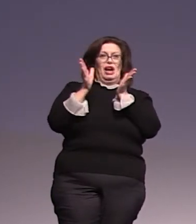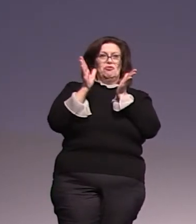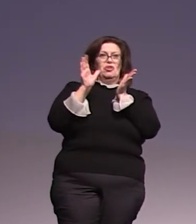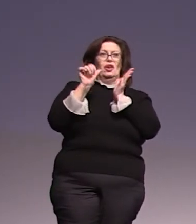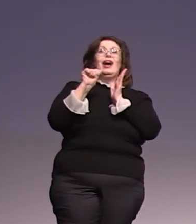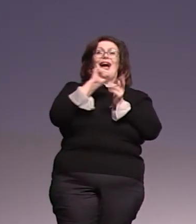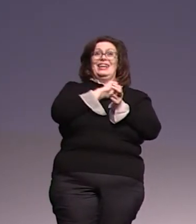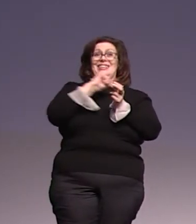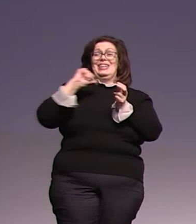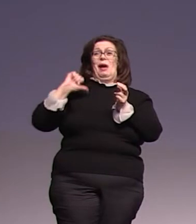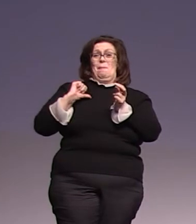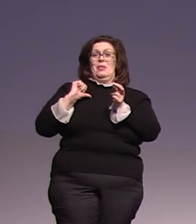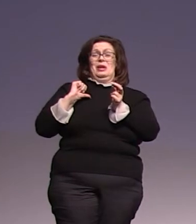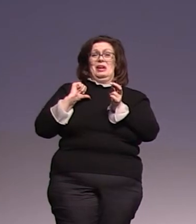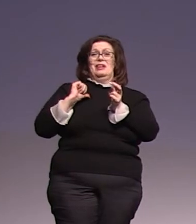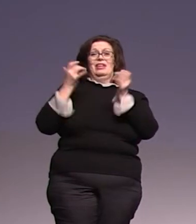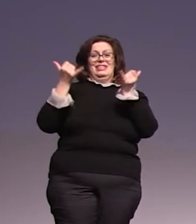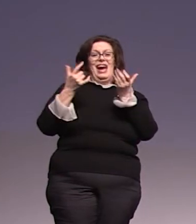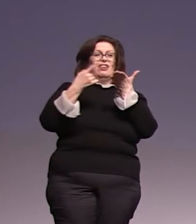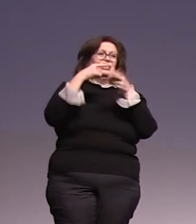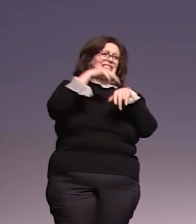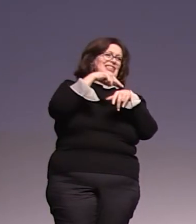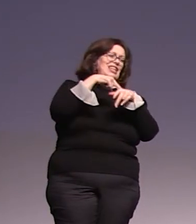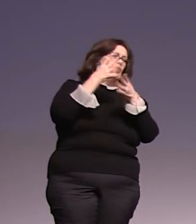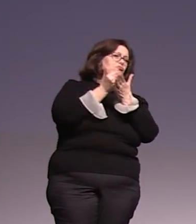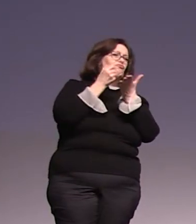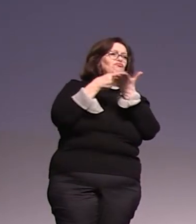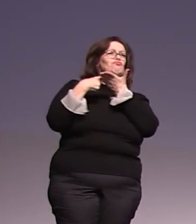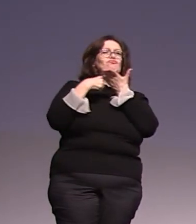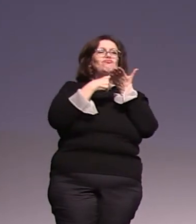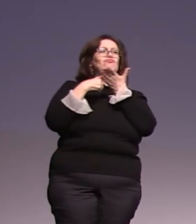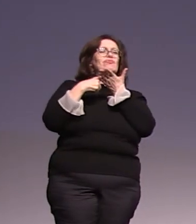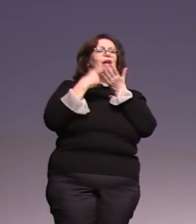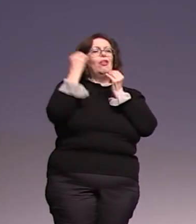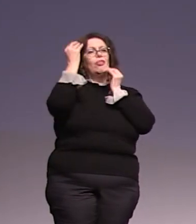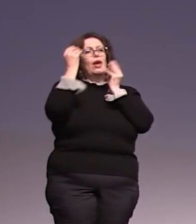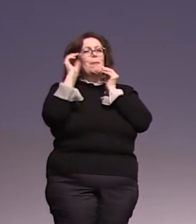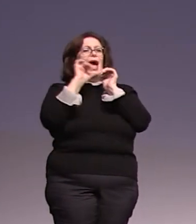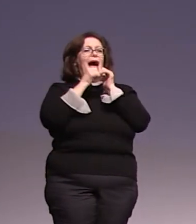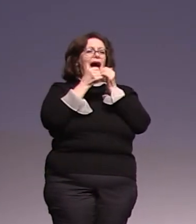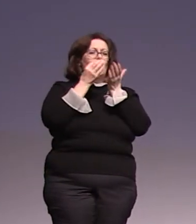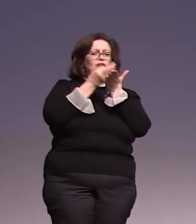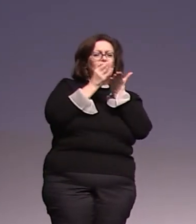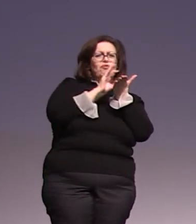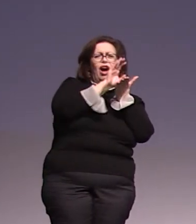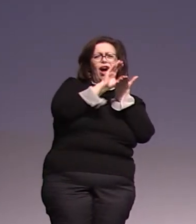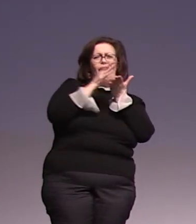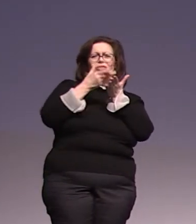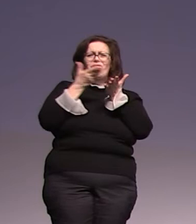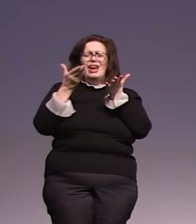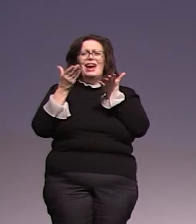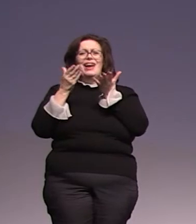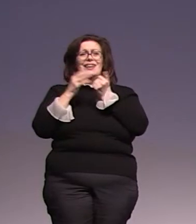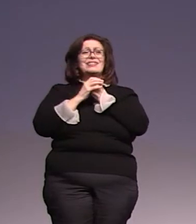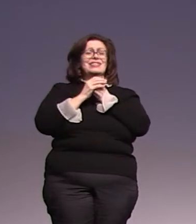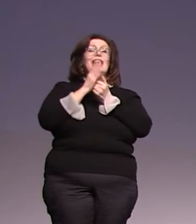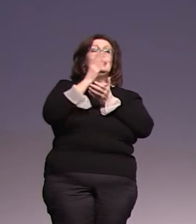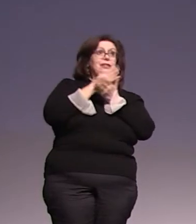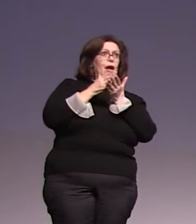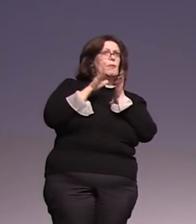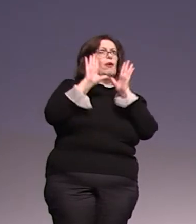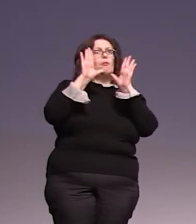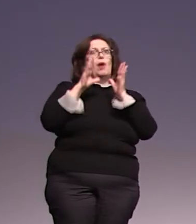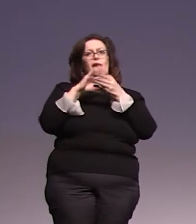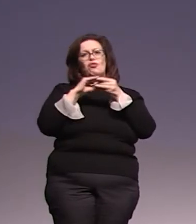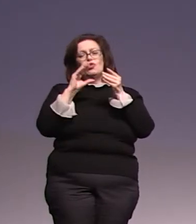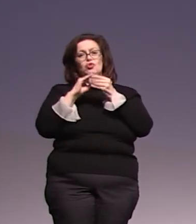that, this is a time to have kind of what those promising practices are, think about how we fund that, and again, amplify some of the great stories we have to tell